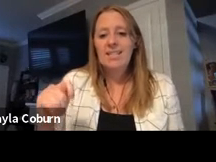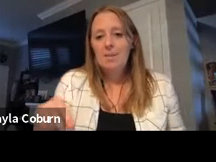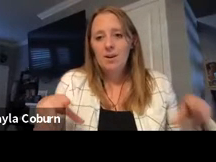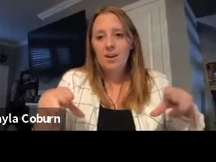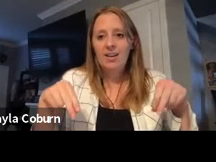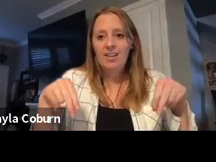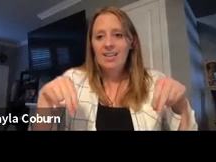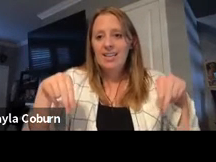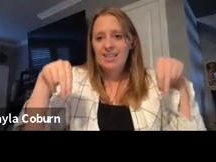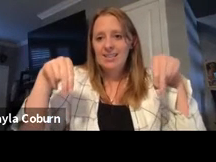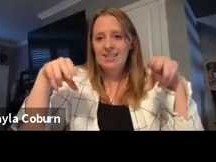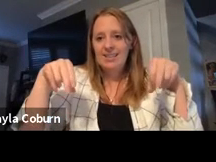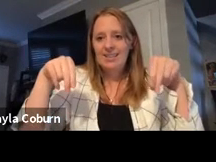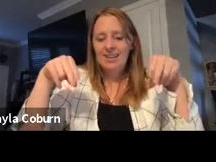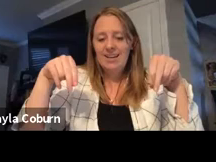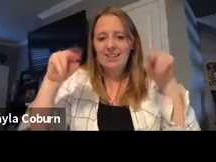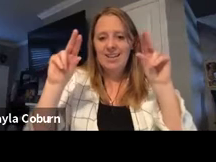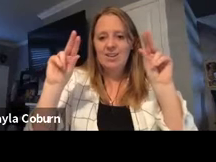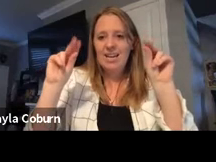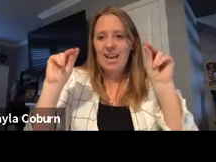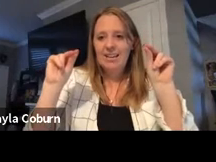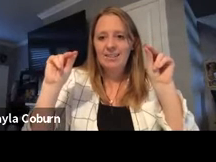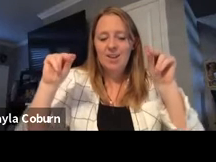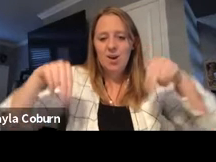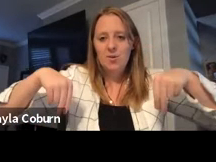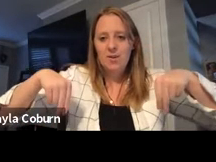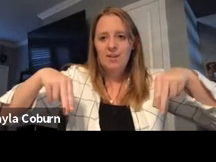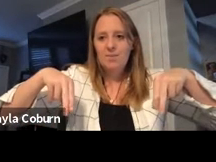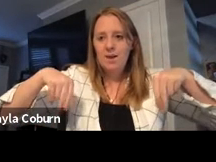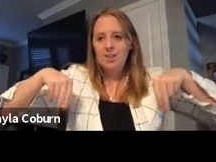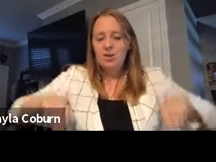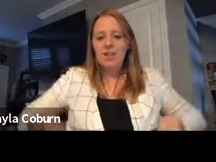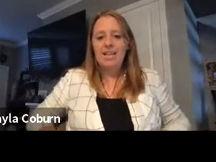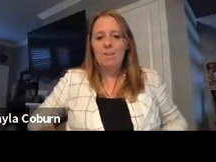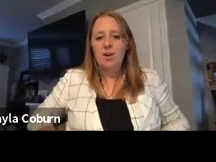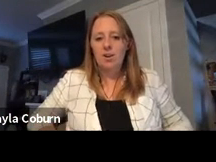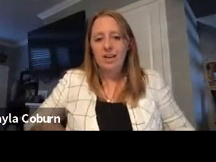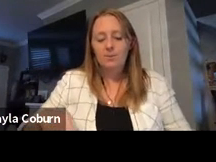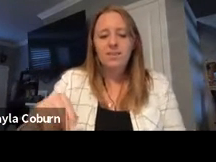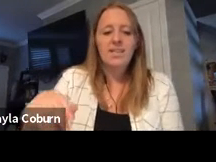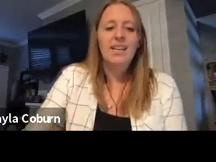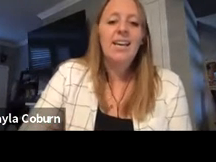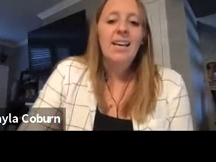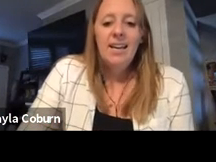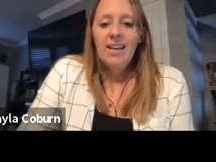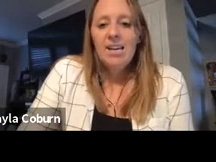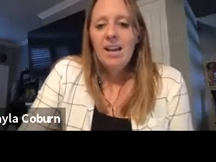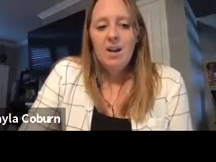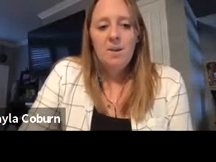then diaper is, it's like you're saying no, but showing the diaper on your hips.